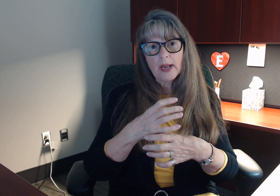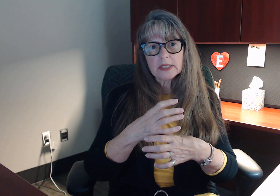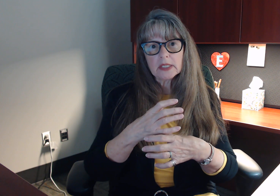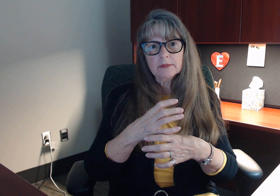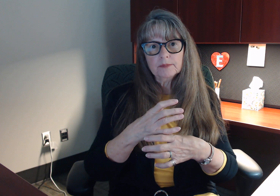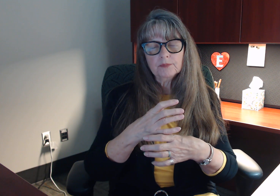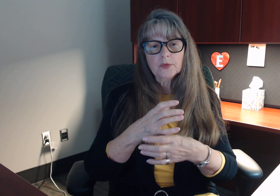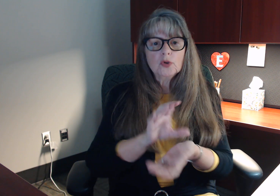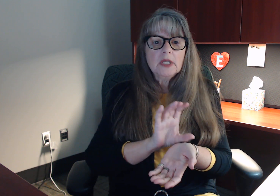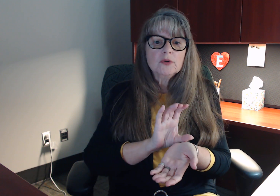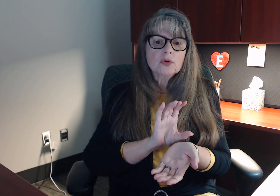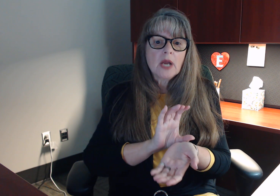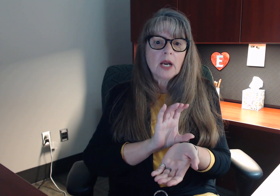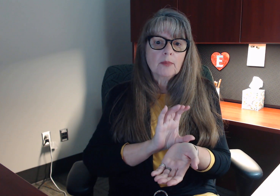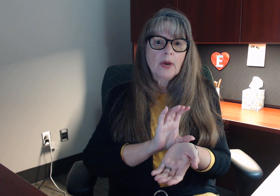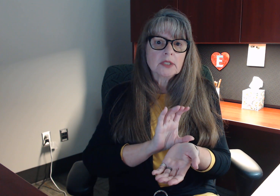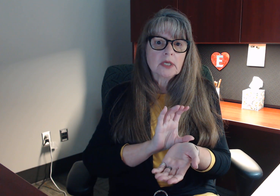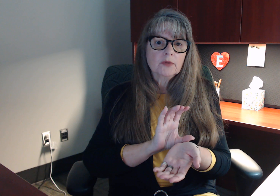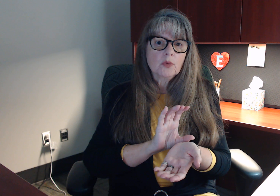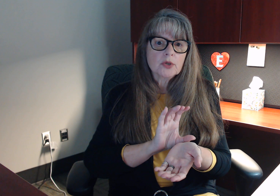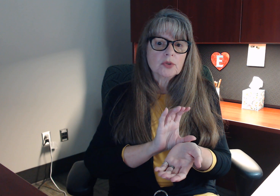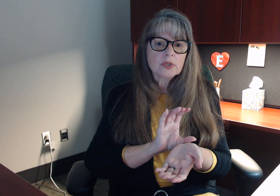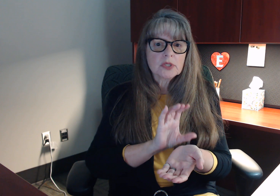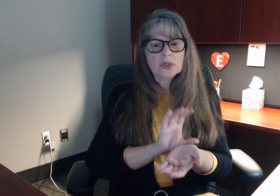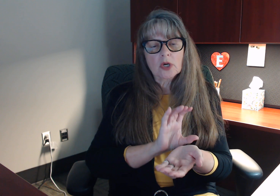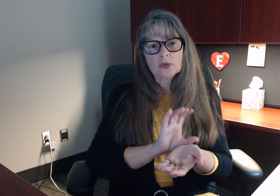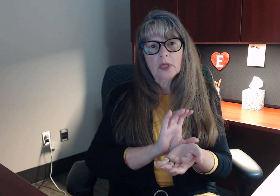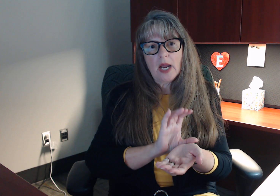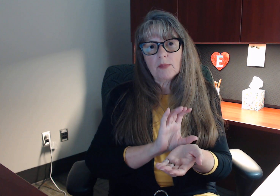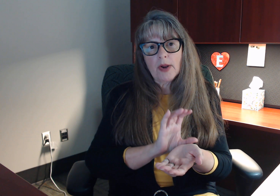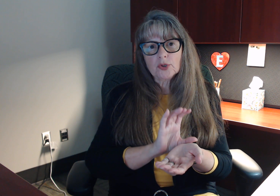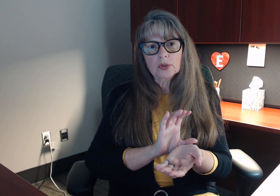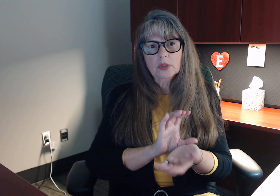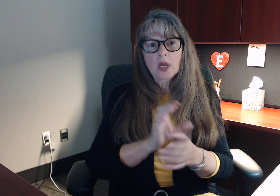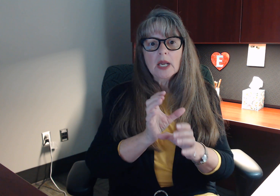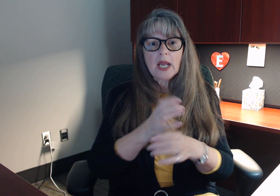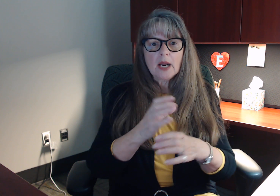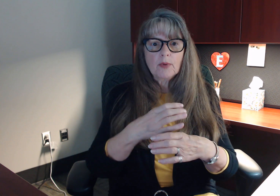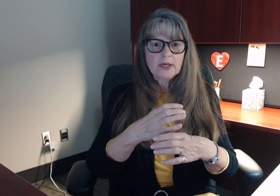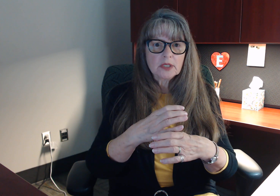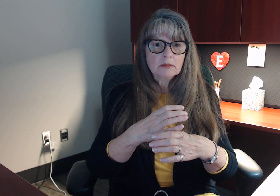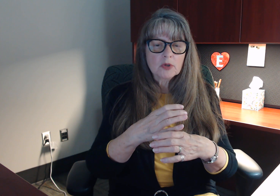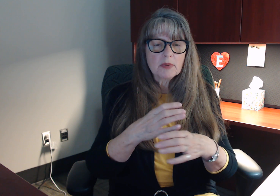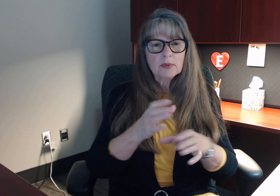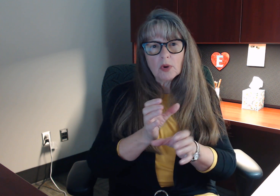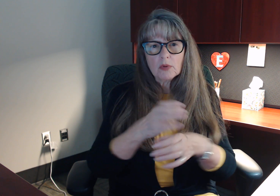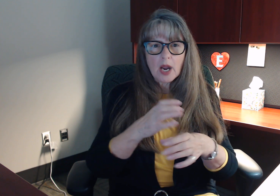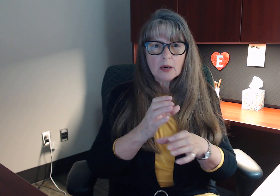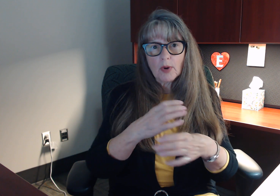chiropractic. You can even do chiropractic if you want to, because he's a doctor, a chiropractor. Chiropractic. Most people know chiropractic